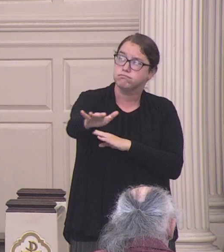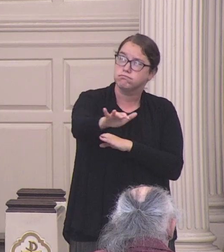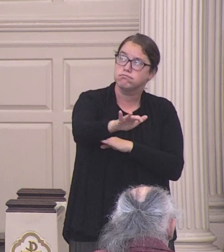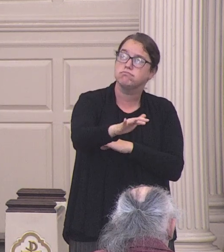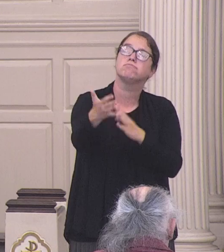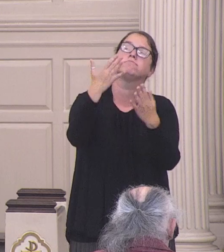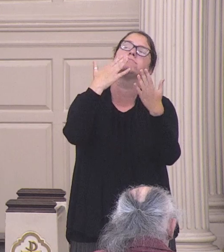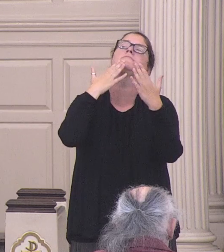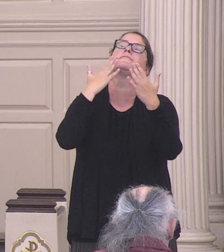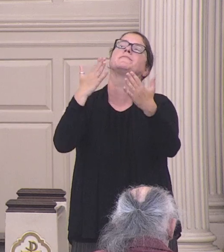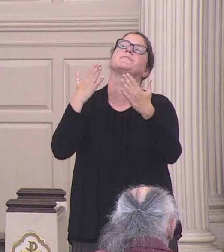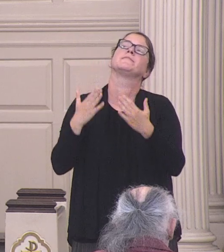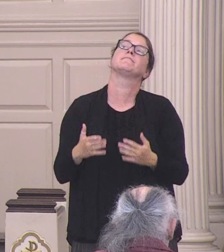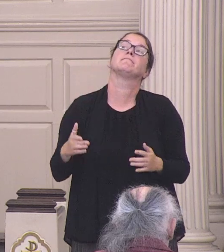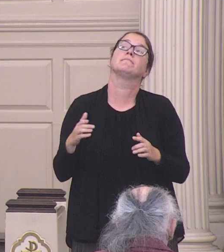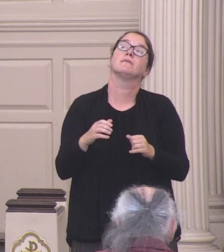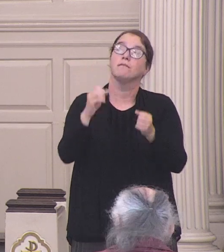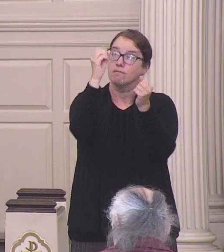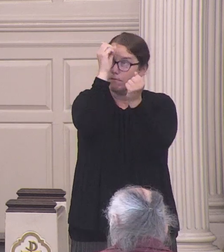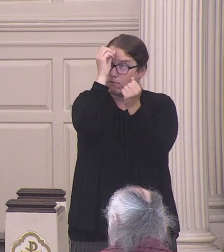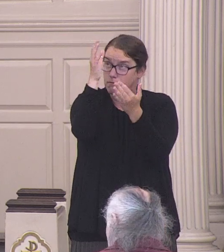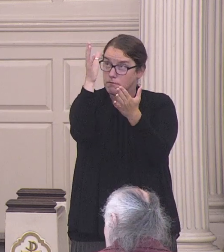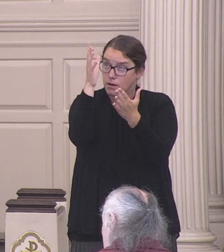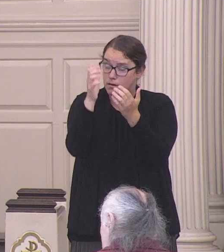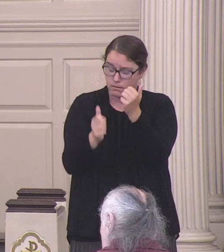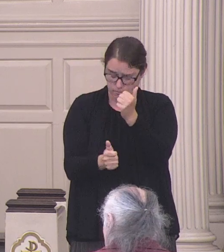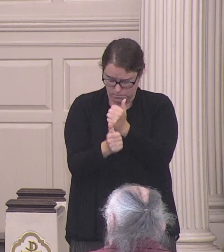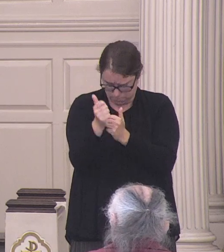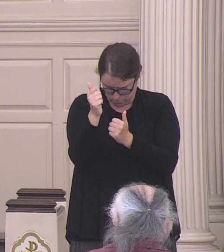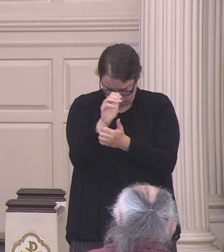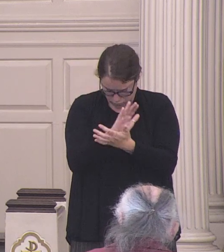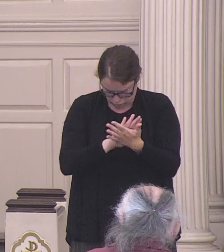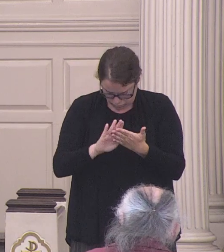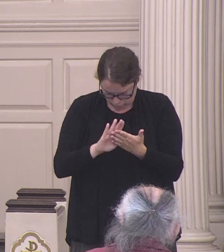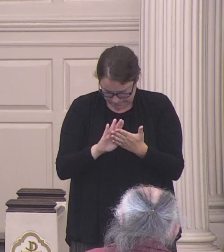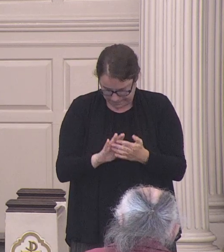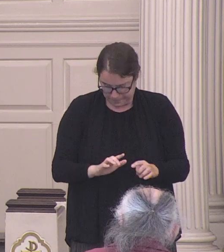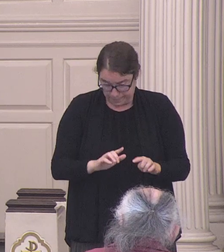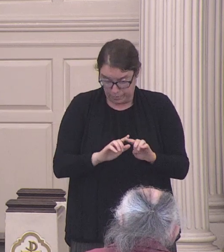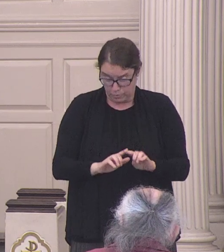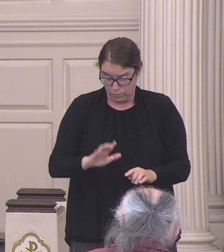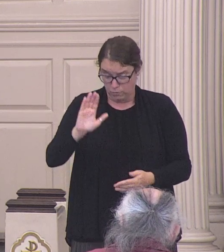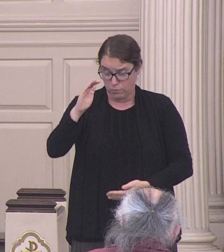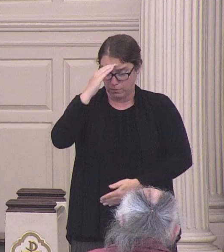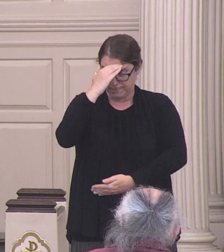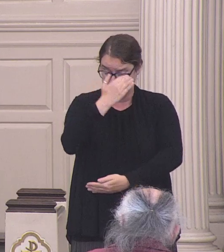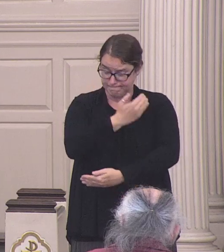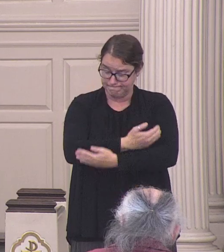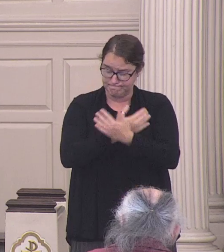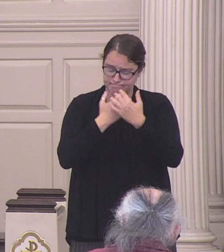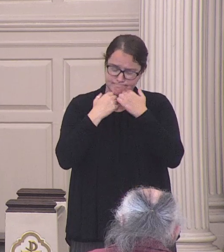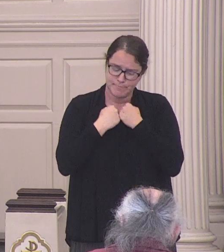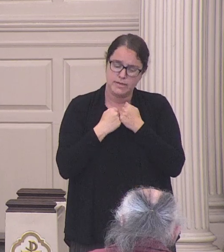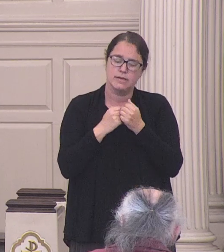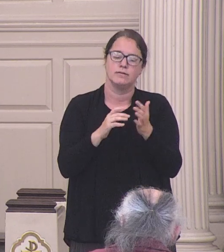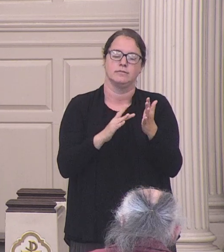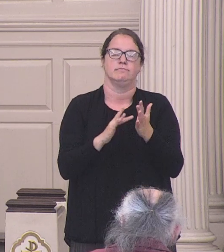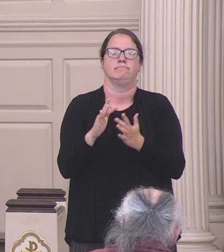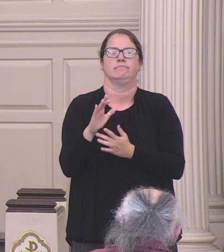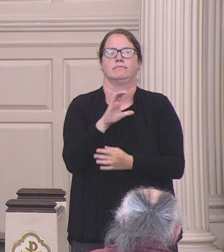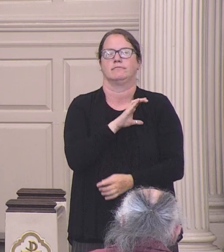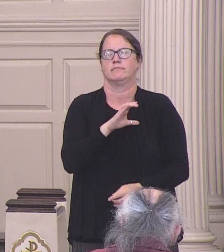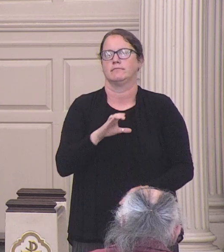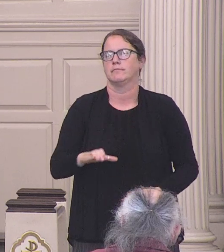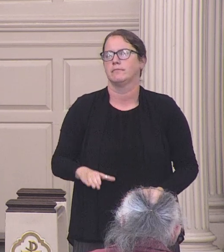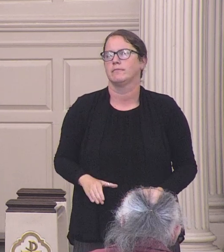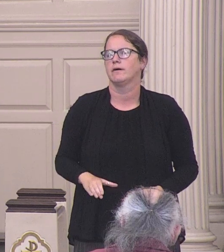holy, through your beloved Son, Jesus Christ, your Word, through whom you made all things, whom you sent